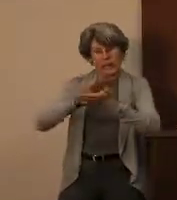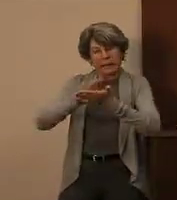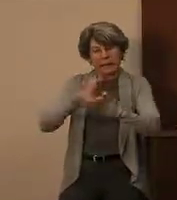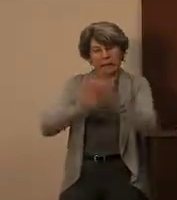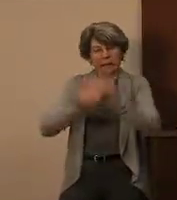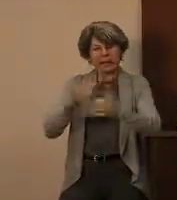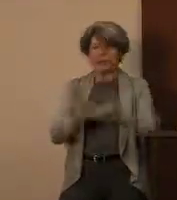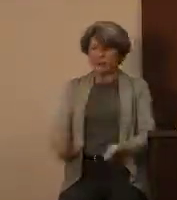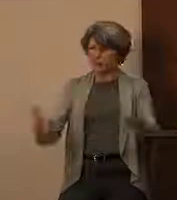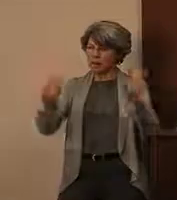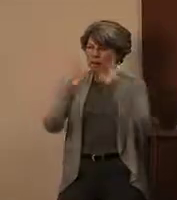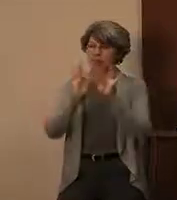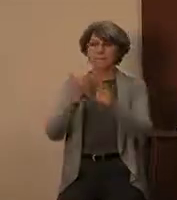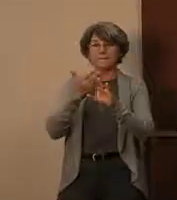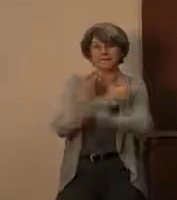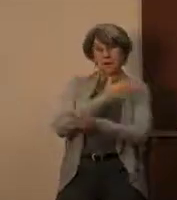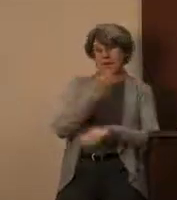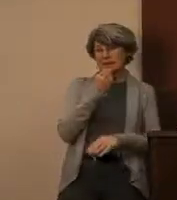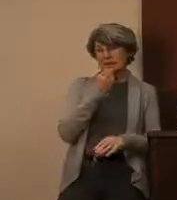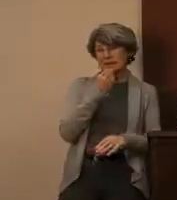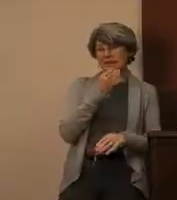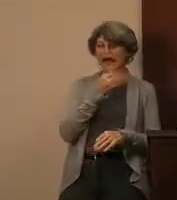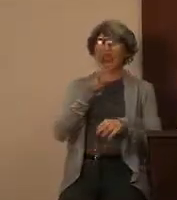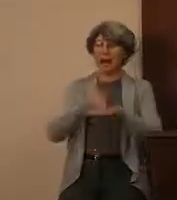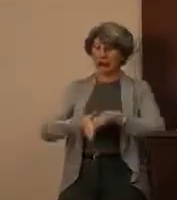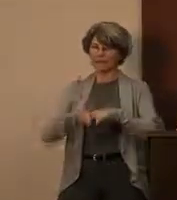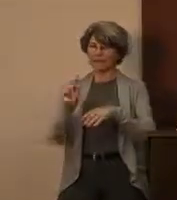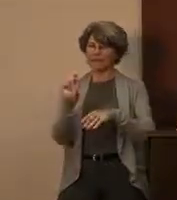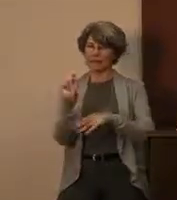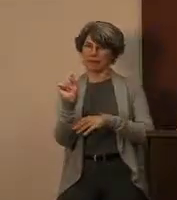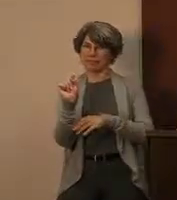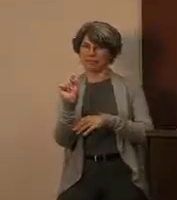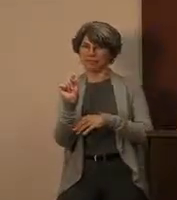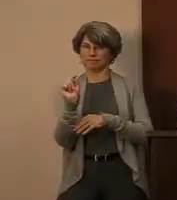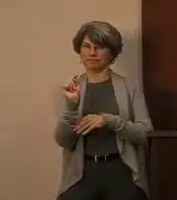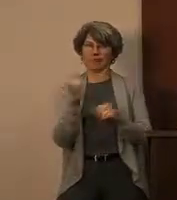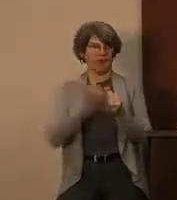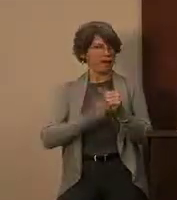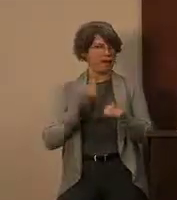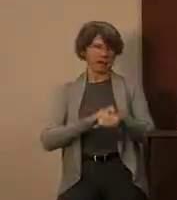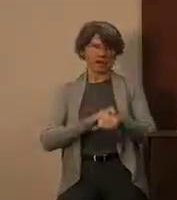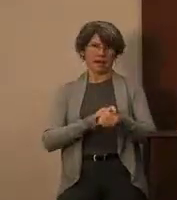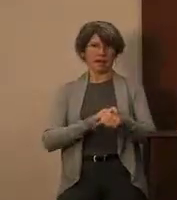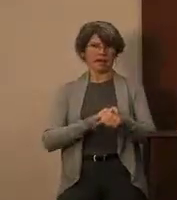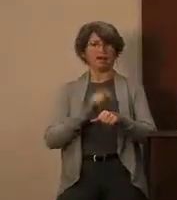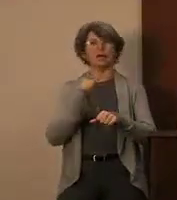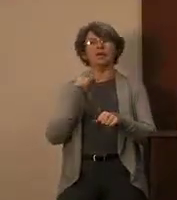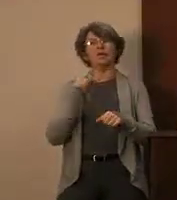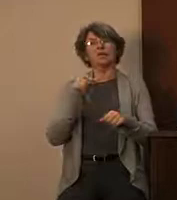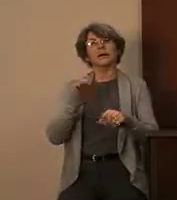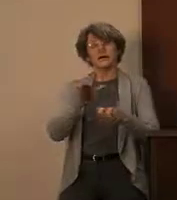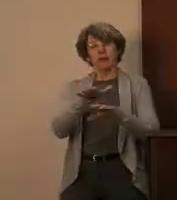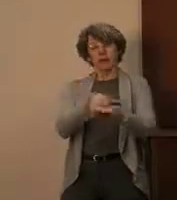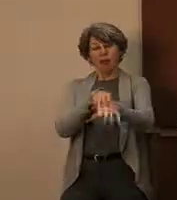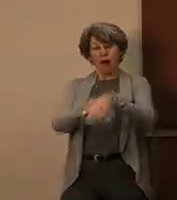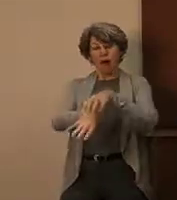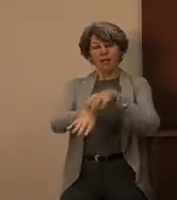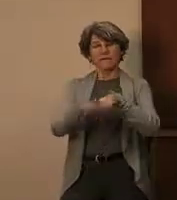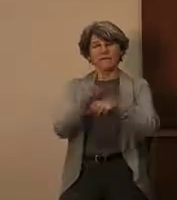you eat and after you use the toilet. Gloves should be used if there is